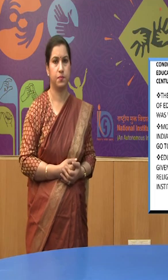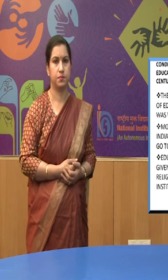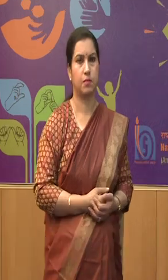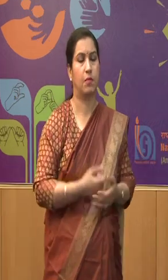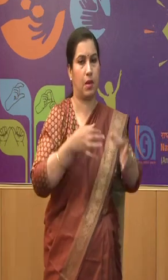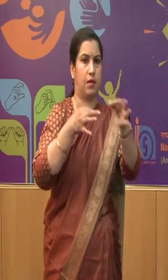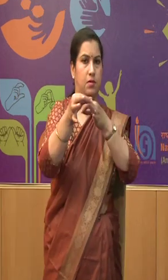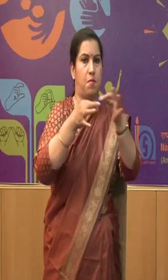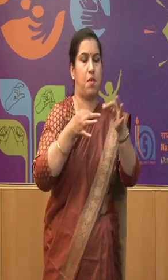for example,